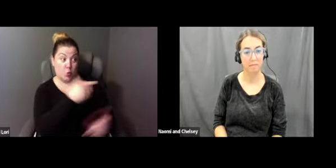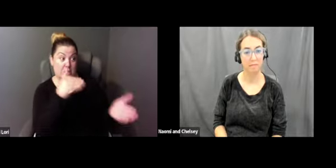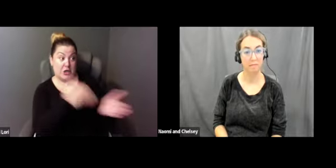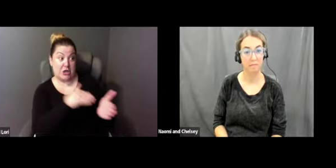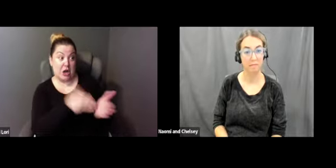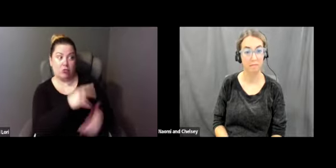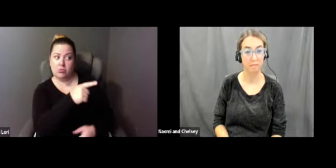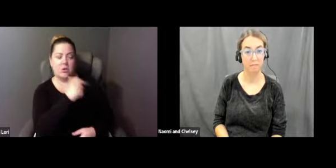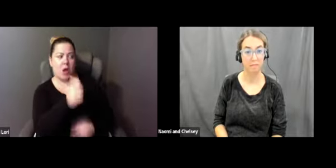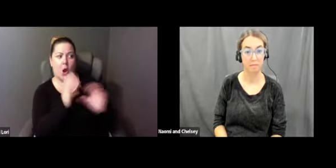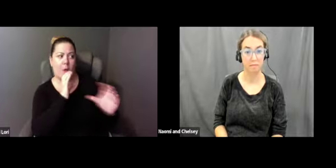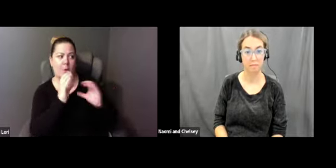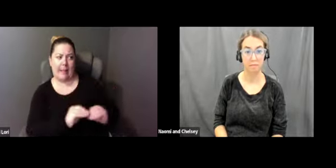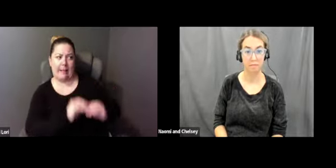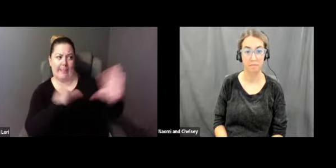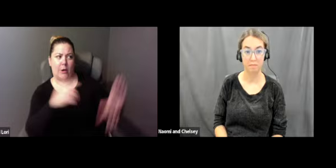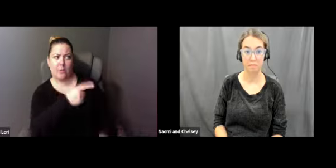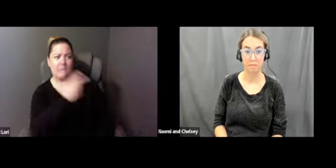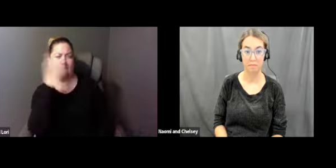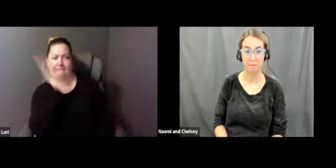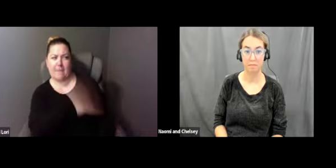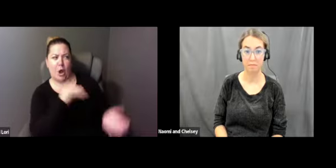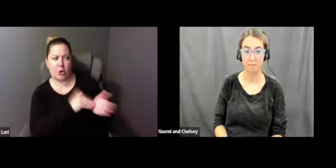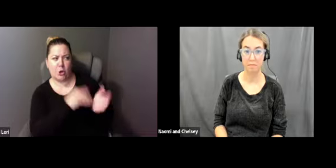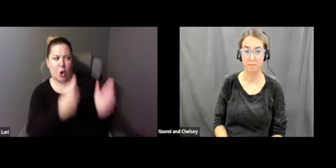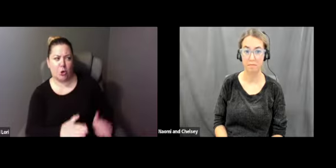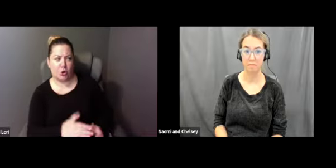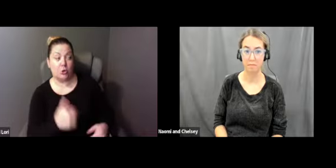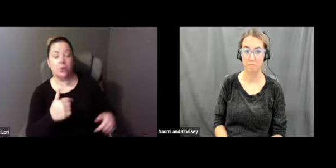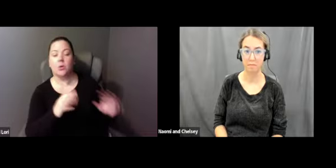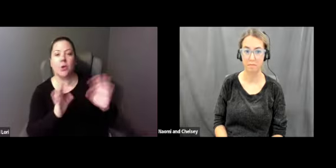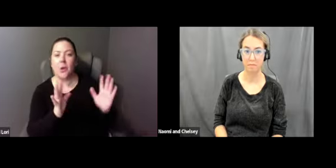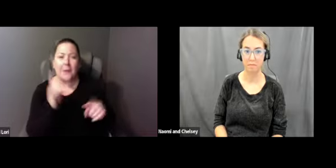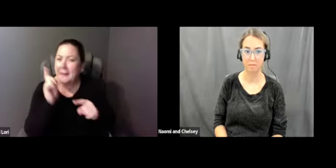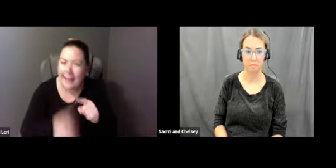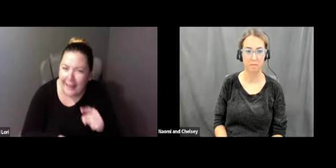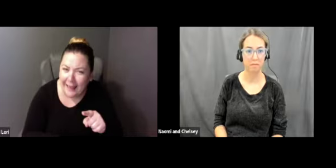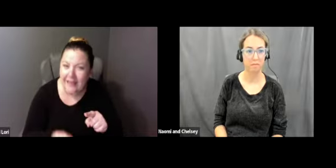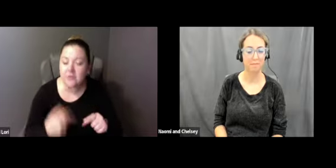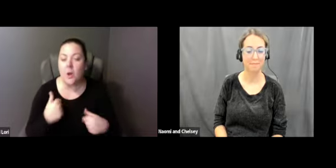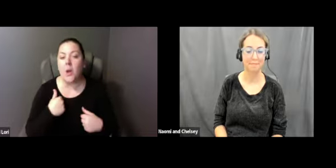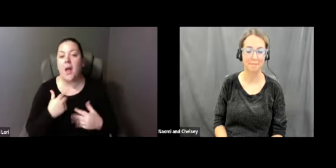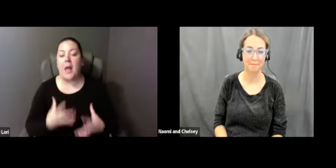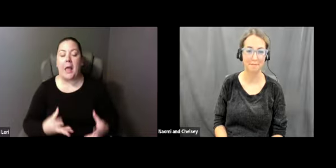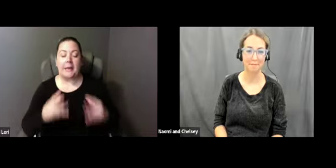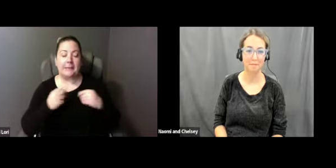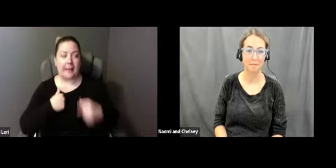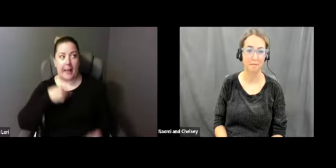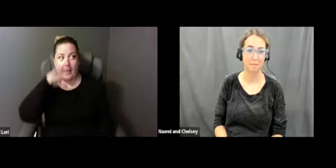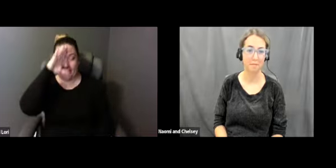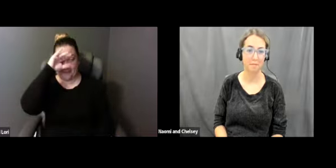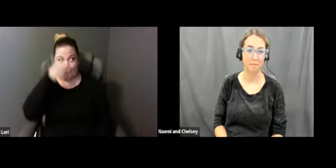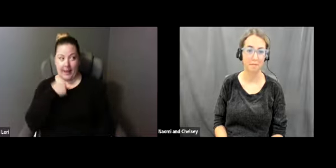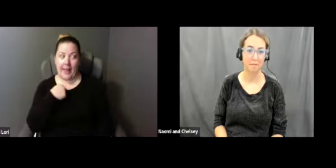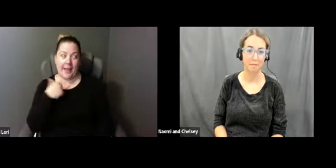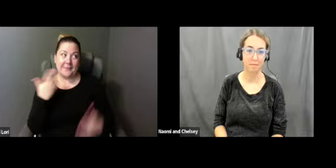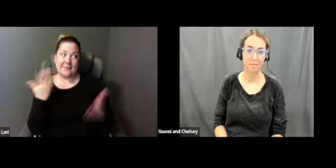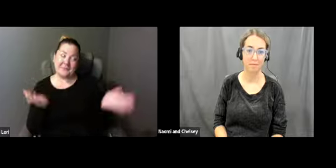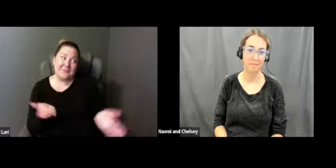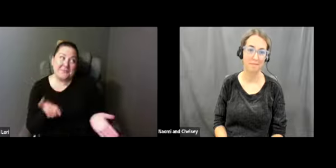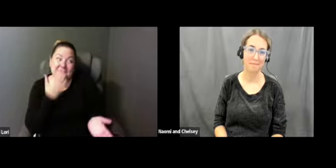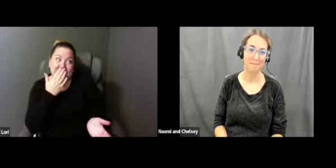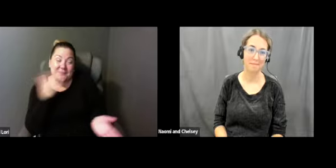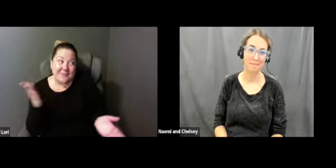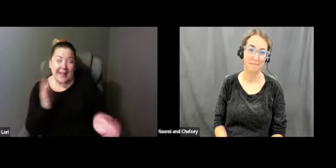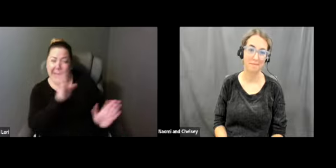she didn't explain something well enough. And so you tend to play dumb. And, it's this, oh, I'm so sorry. I don't understand. What does